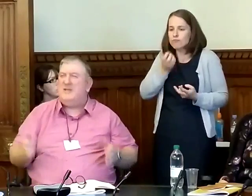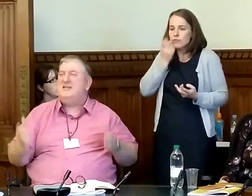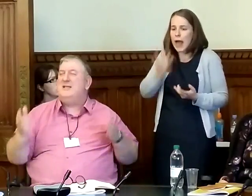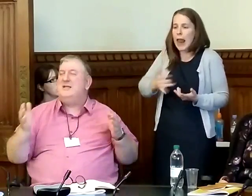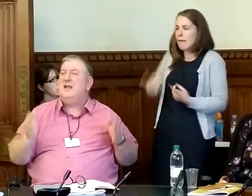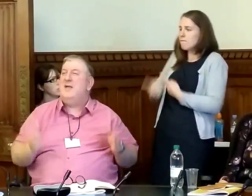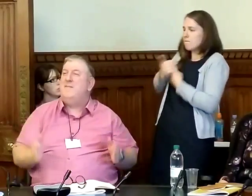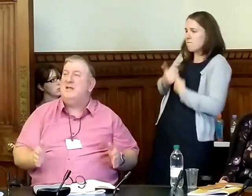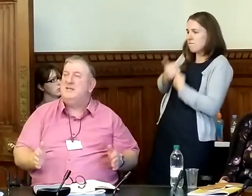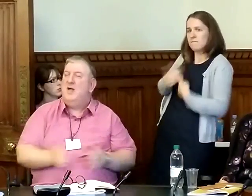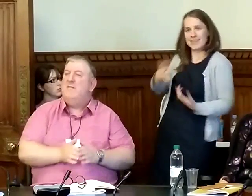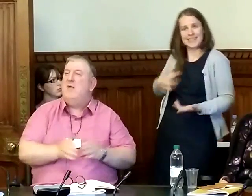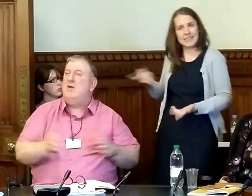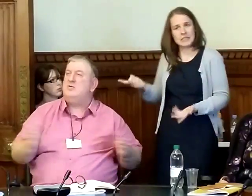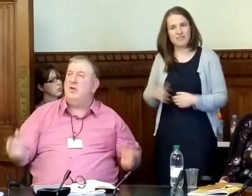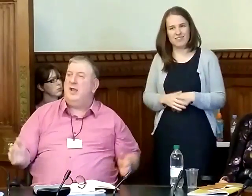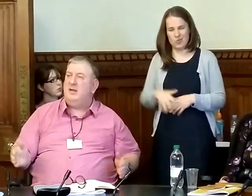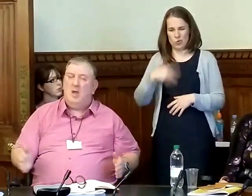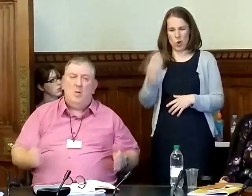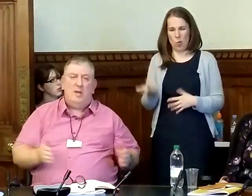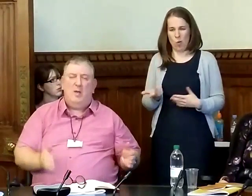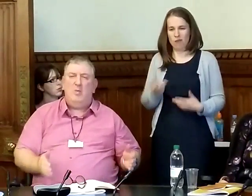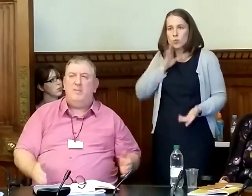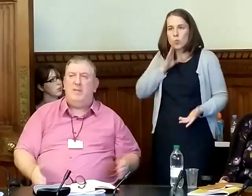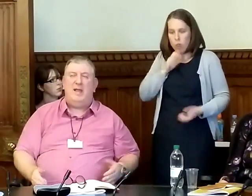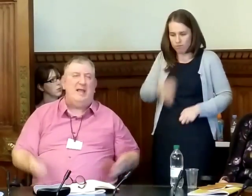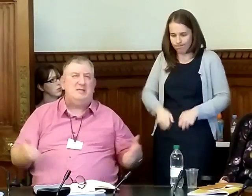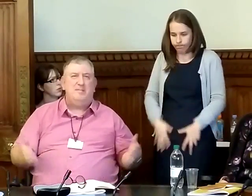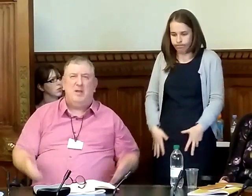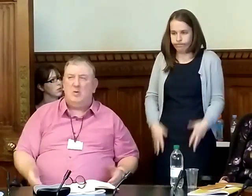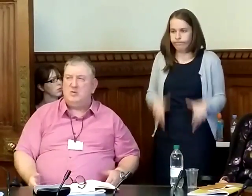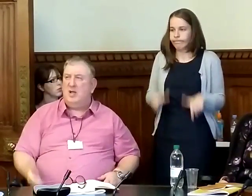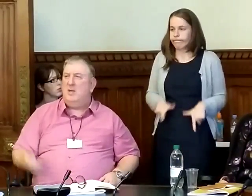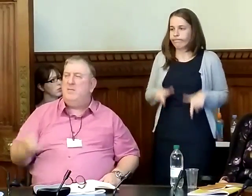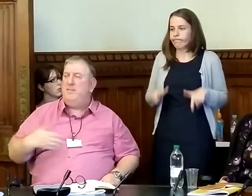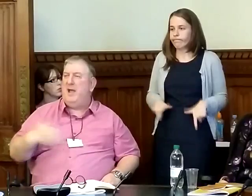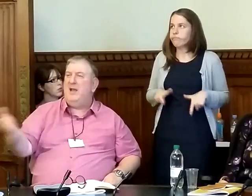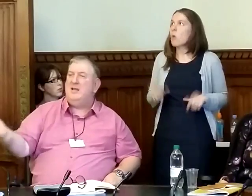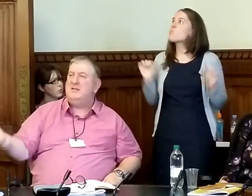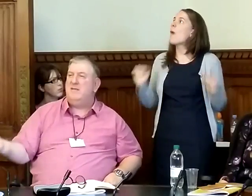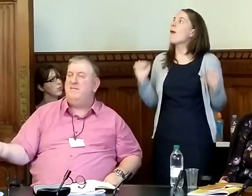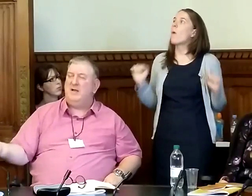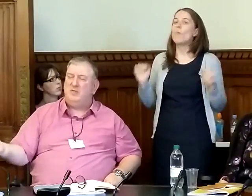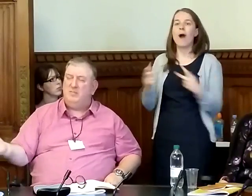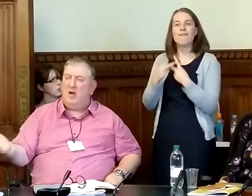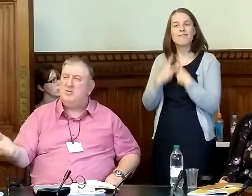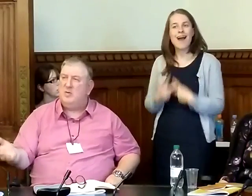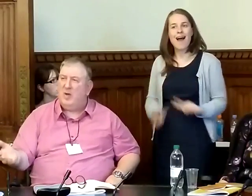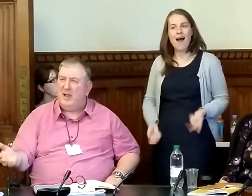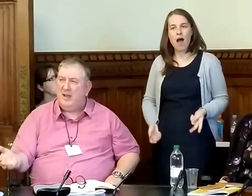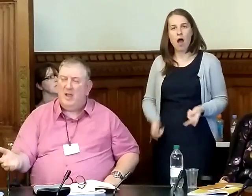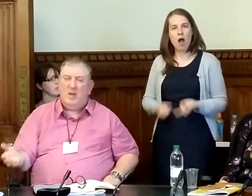So we don't want to be sitting in our mess for hours on end. We don't want to be eating meals prepared in some